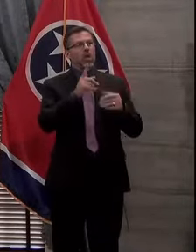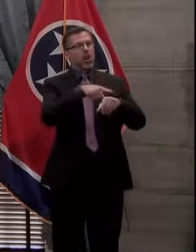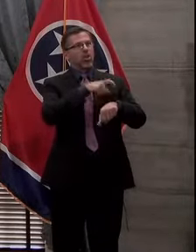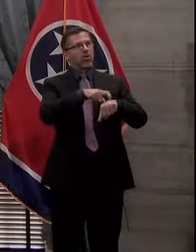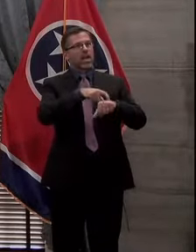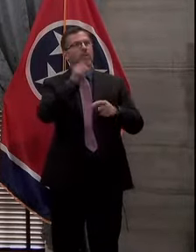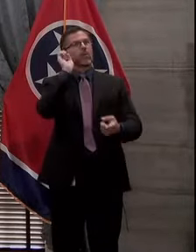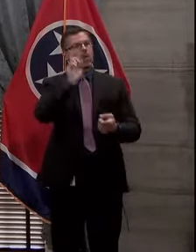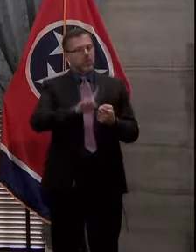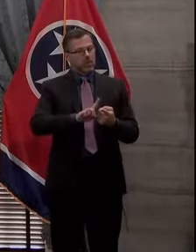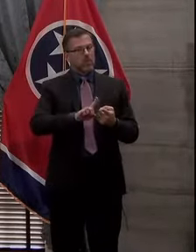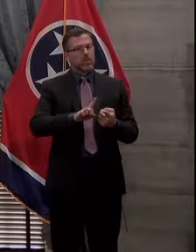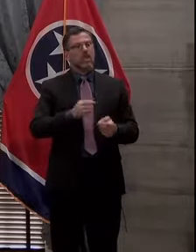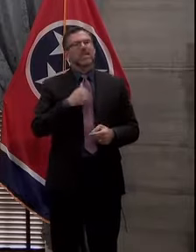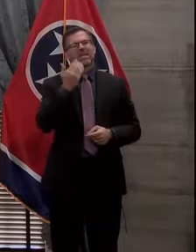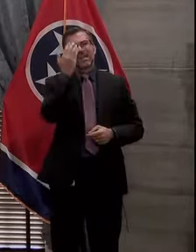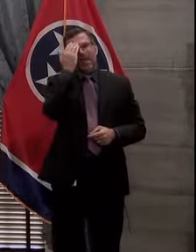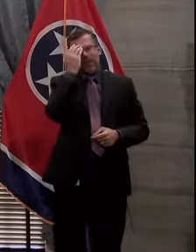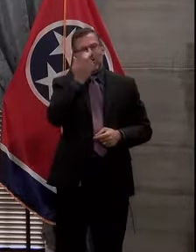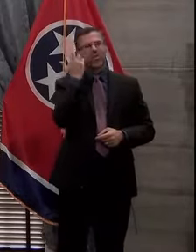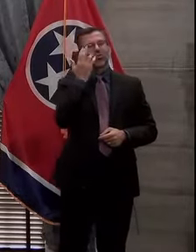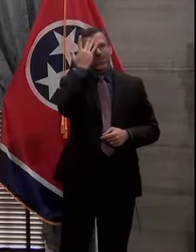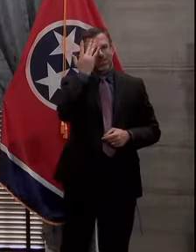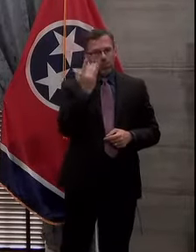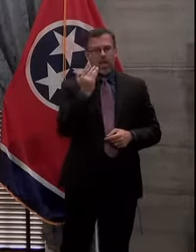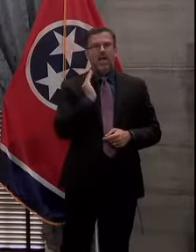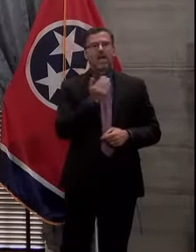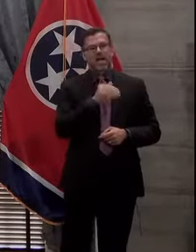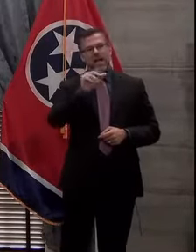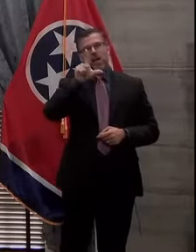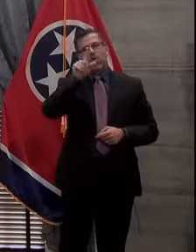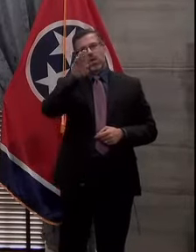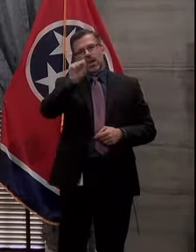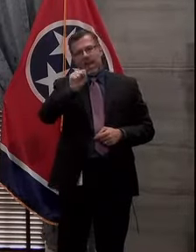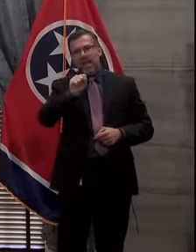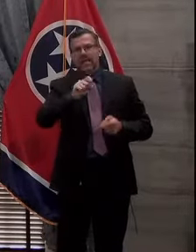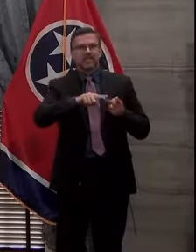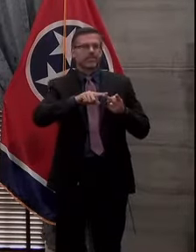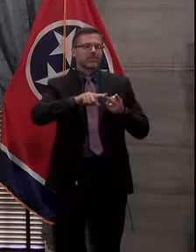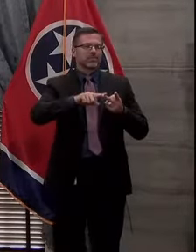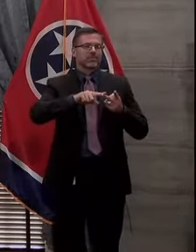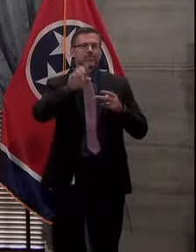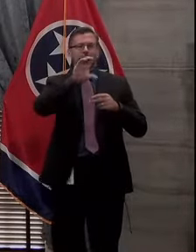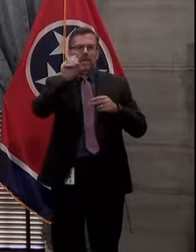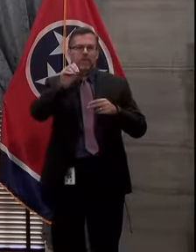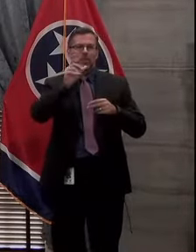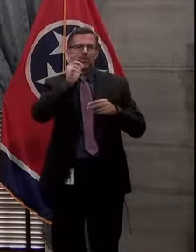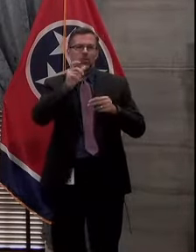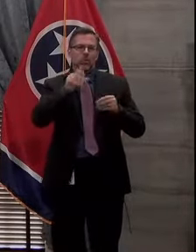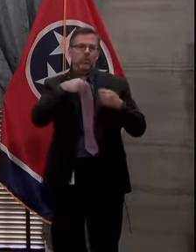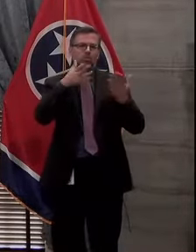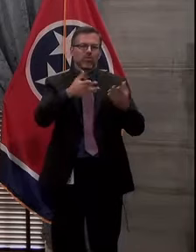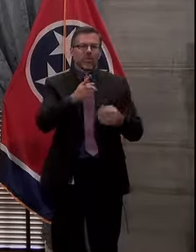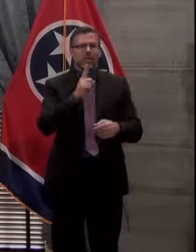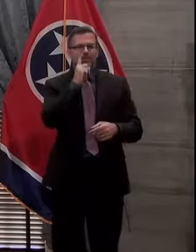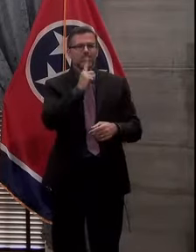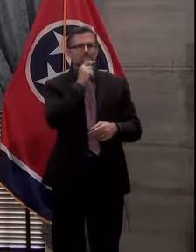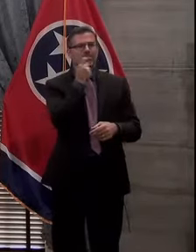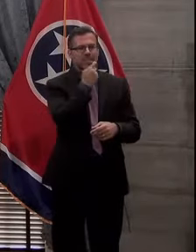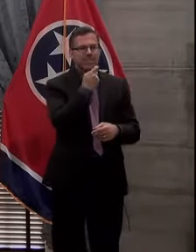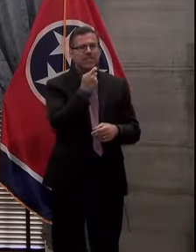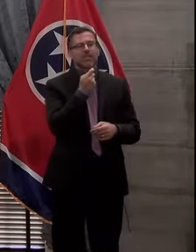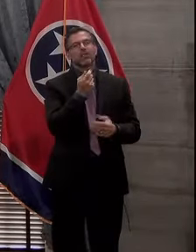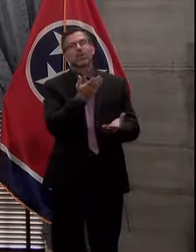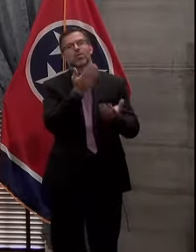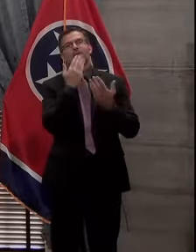And I know this has been the result of a tremendous effort of our labs as well as our providers, and I want to continue to acknowledge and thank them for